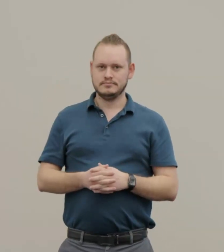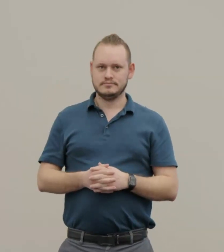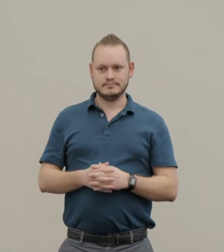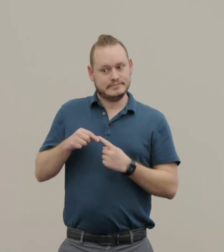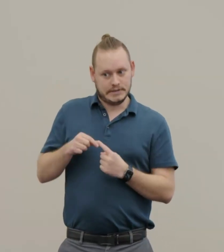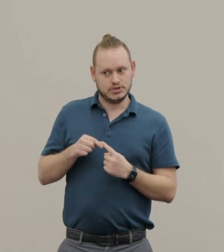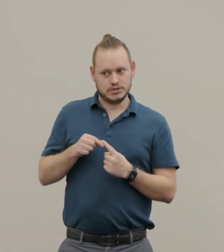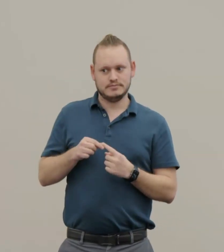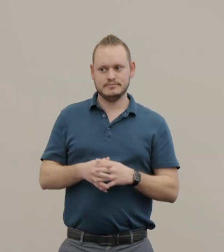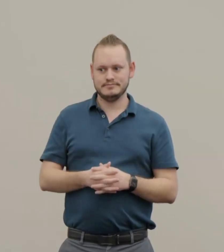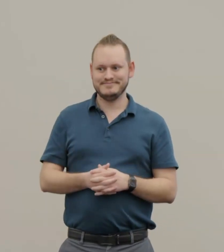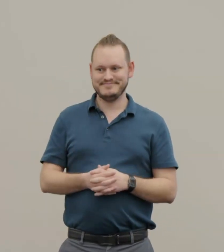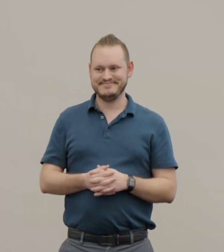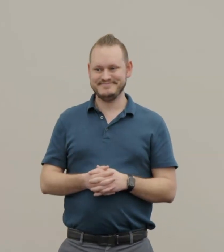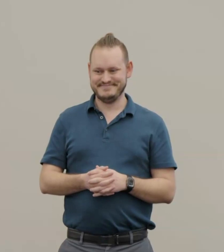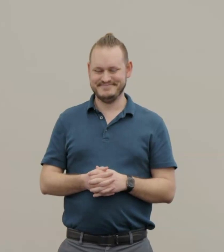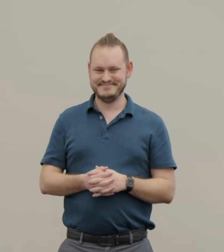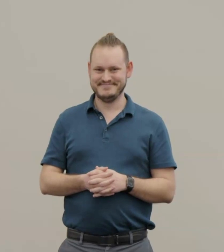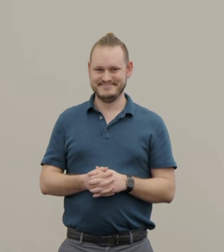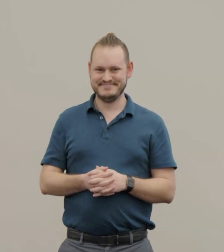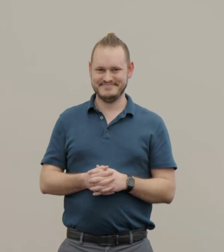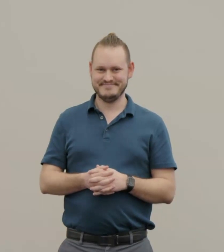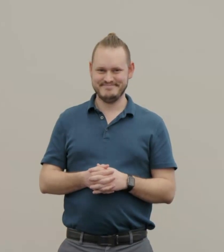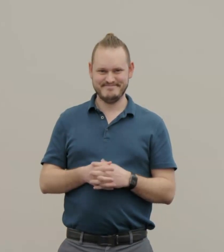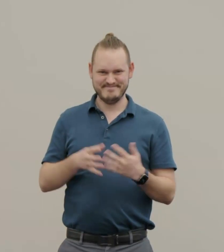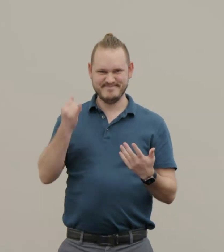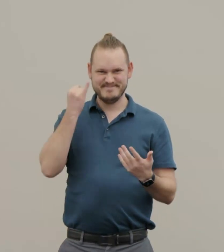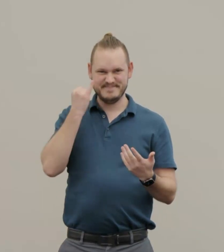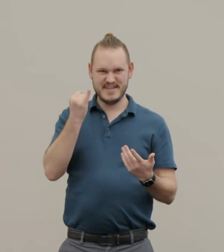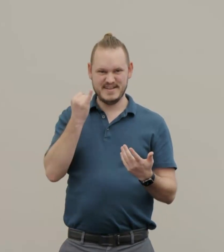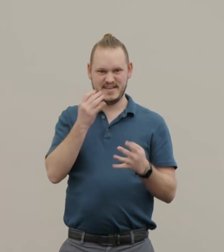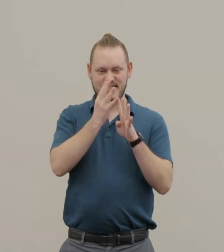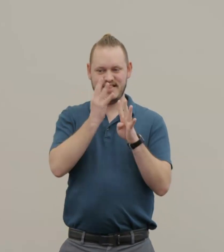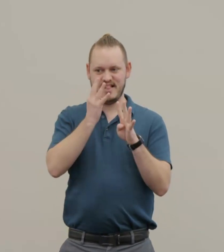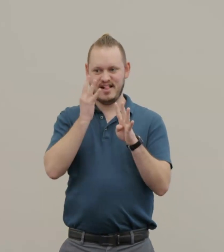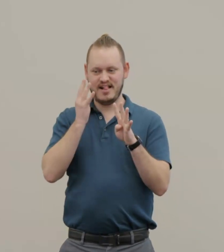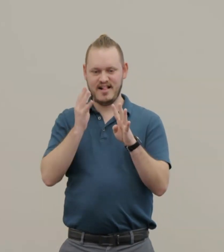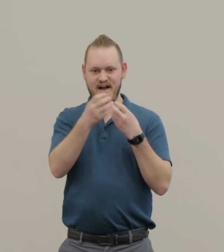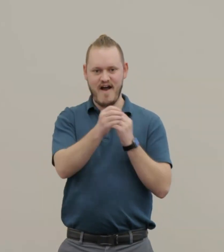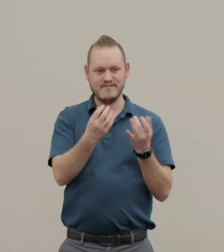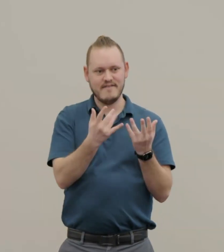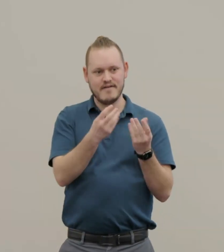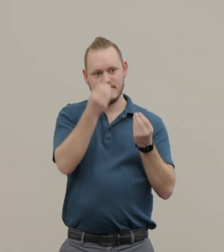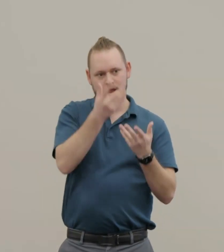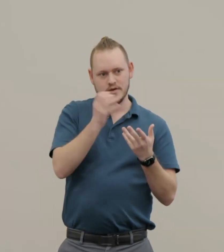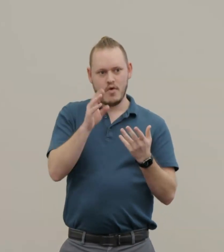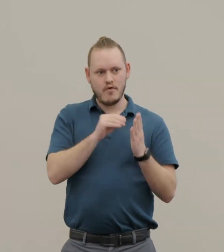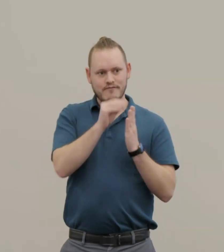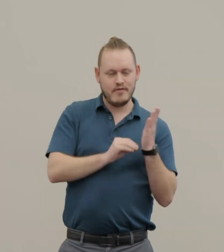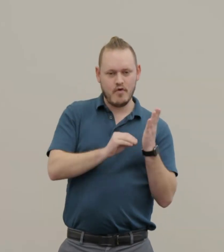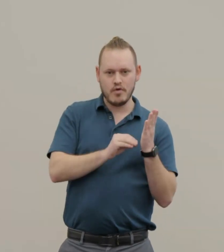especially. So that idea of standing in line in an office to get information or to fill out a